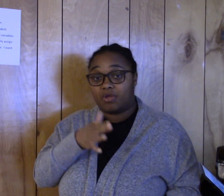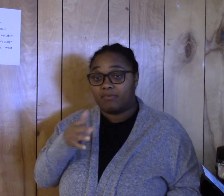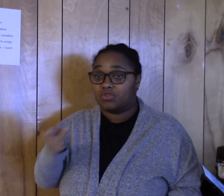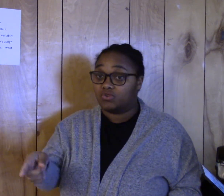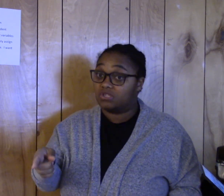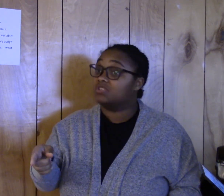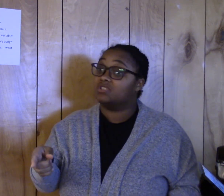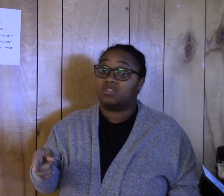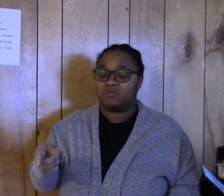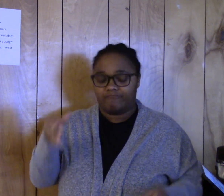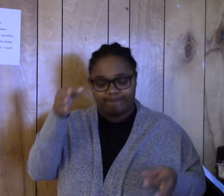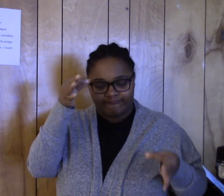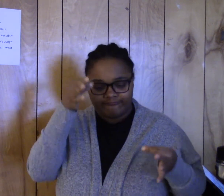in the head than go to law school.